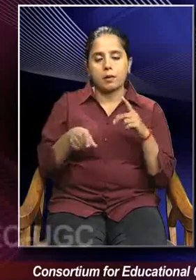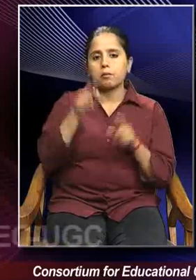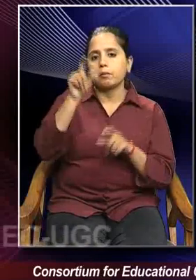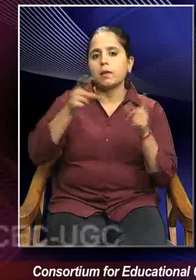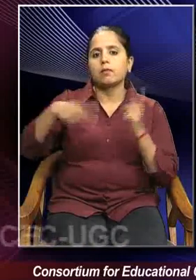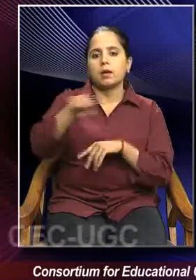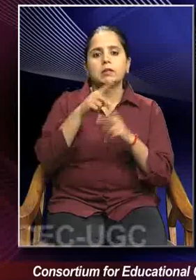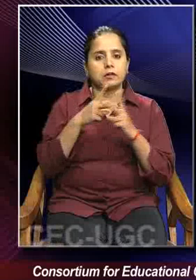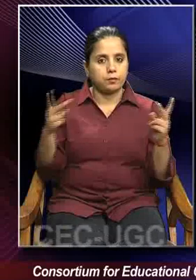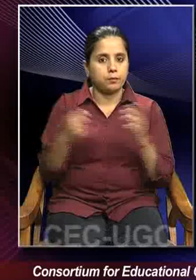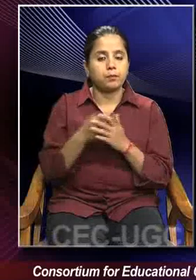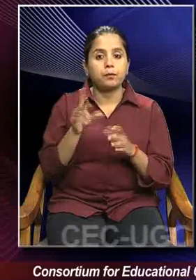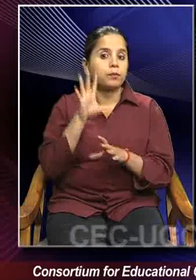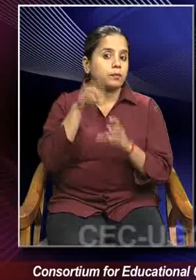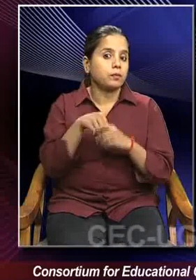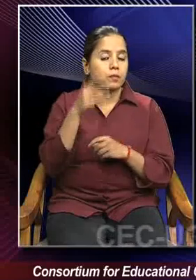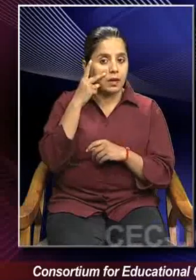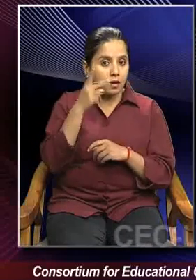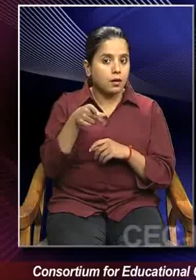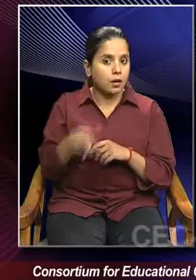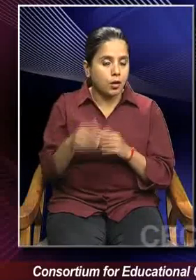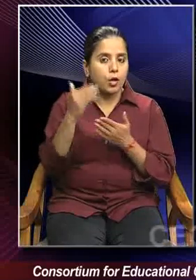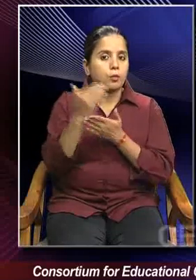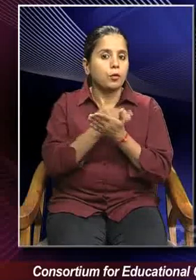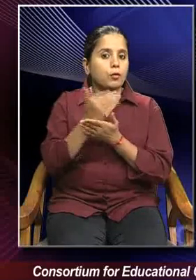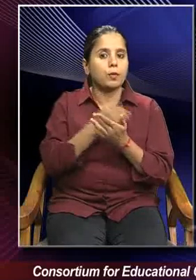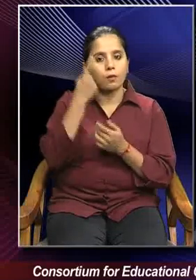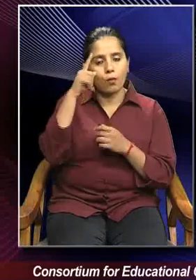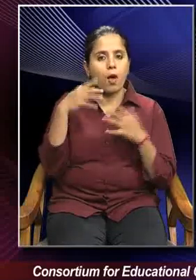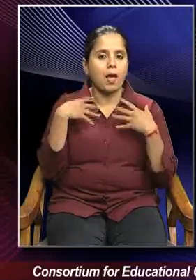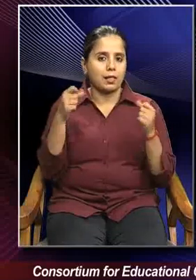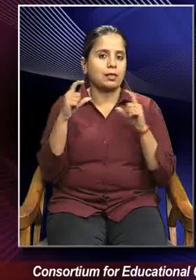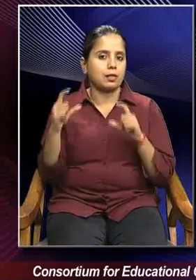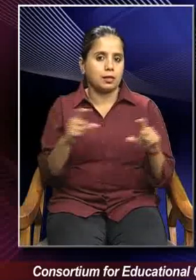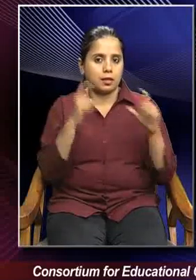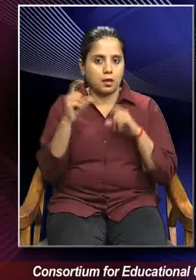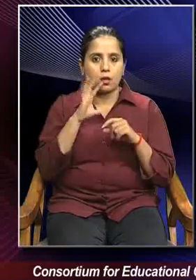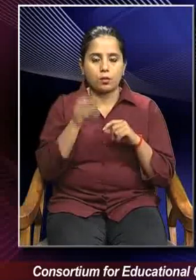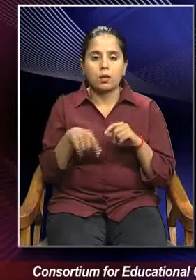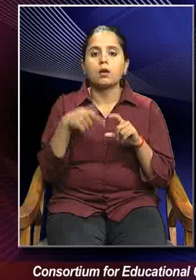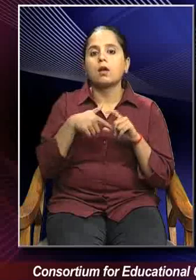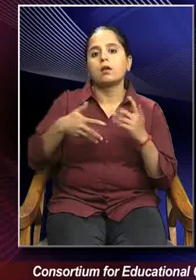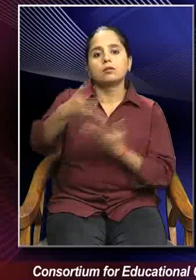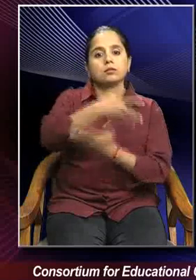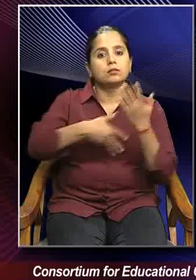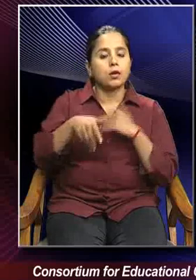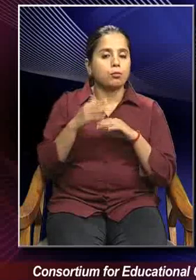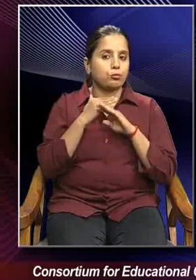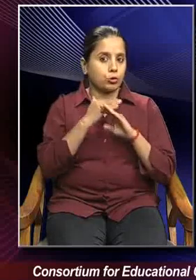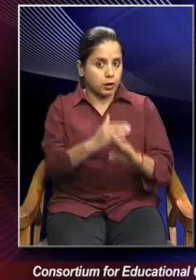population, including the programs for the health care, environmental